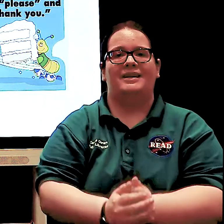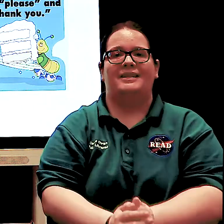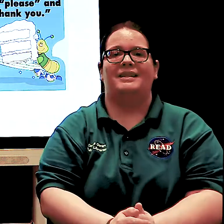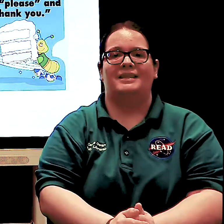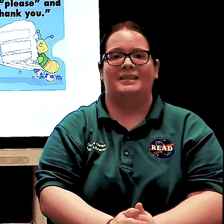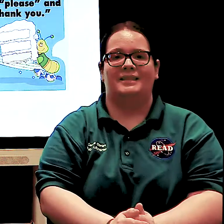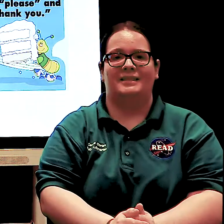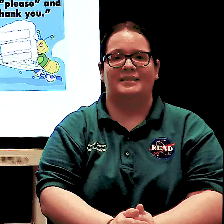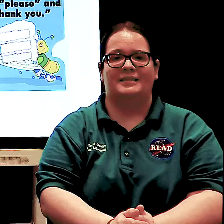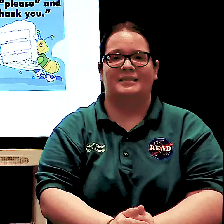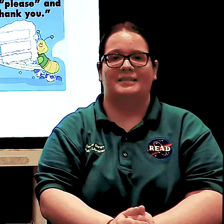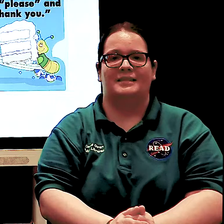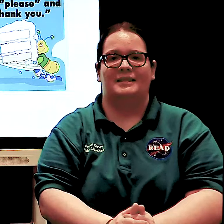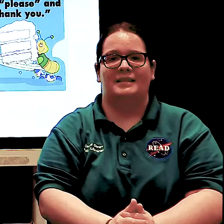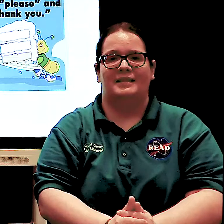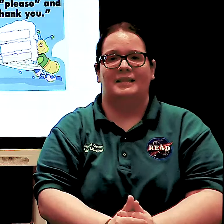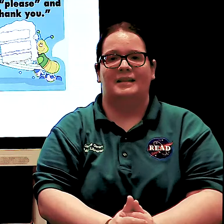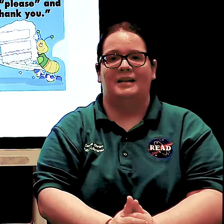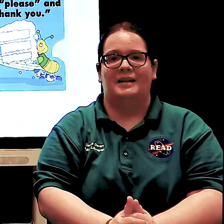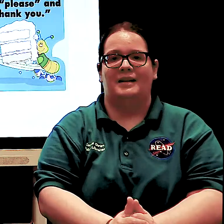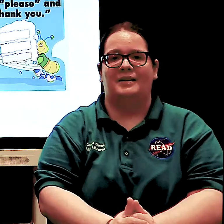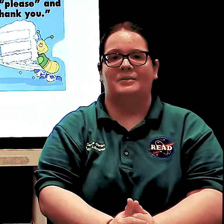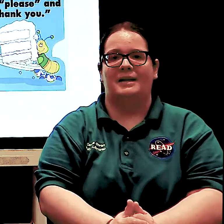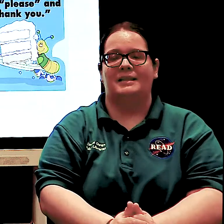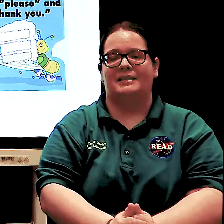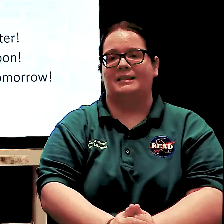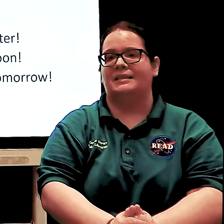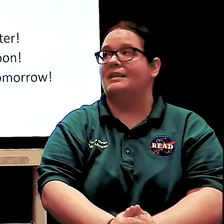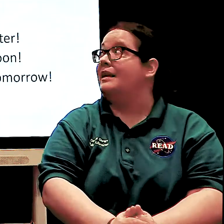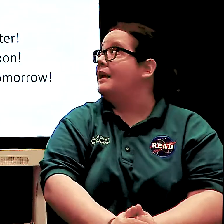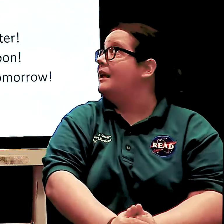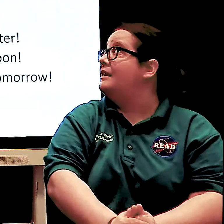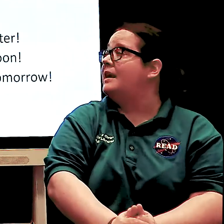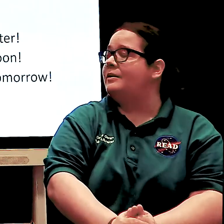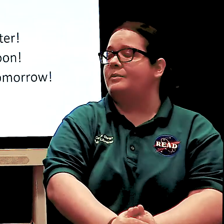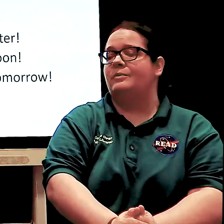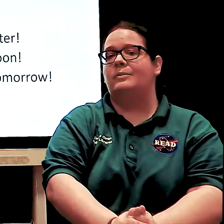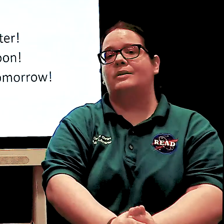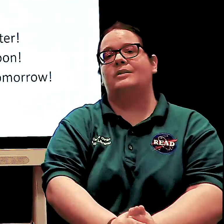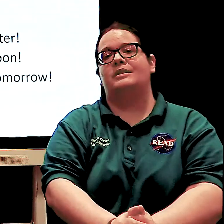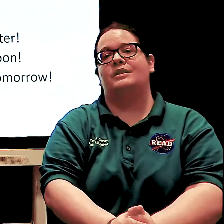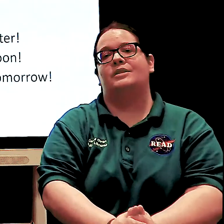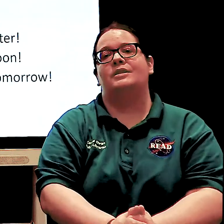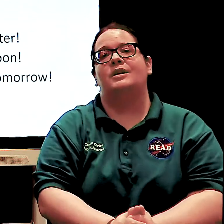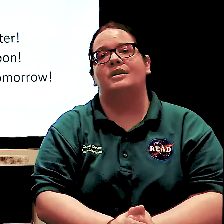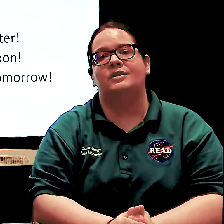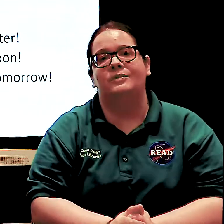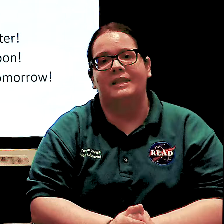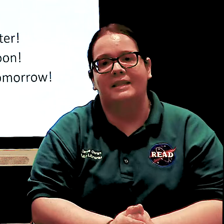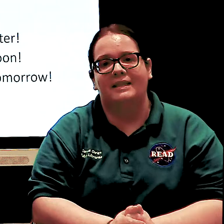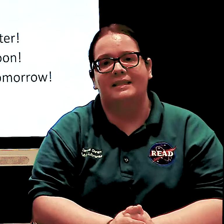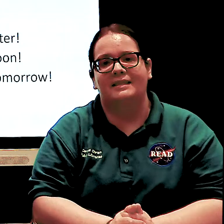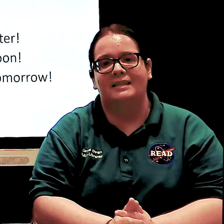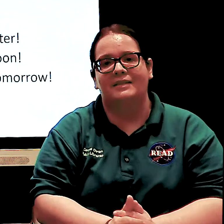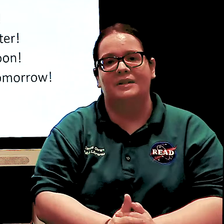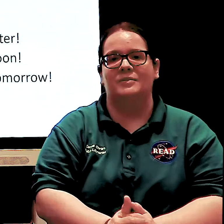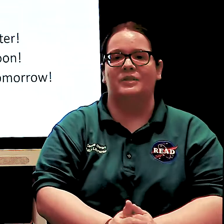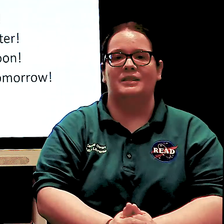Very good. All right. And now we're going to learn our greetings. It's very important to